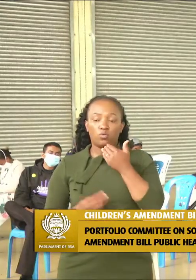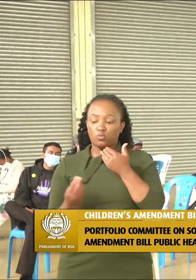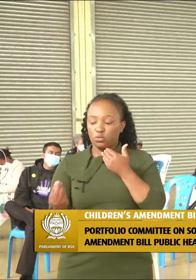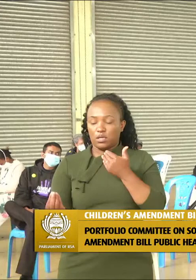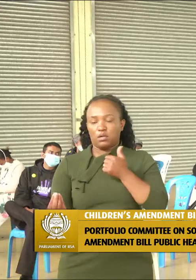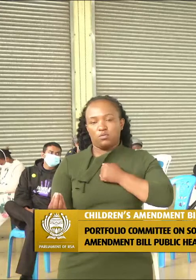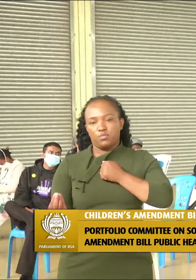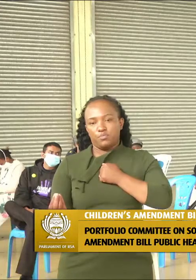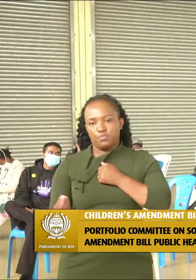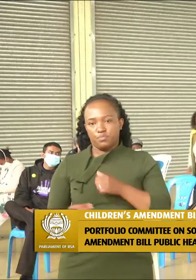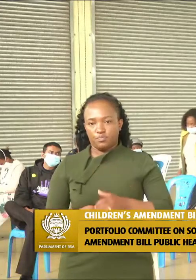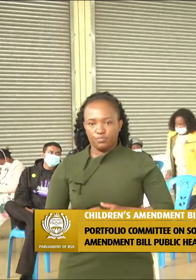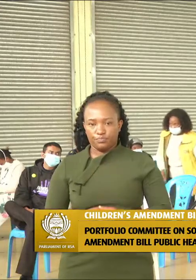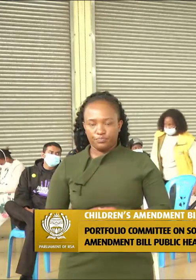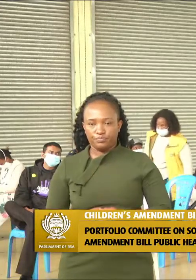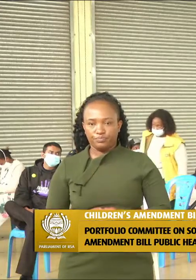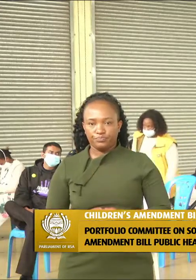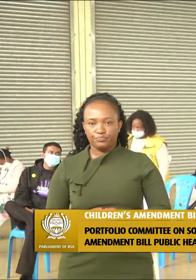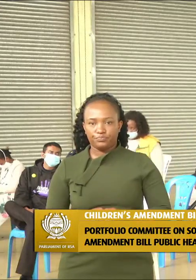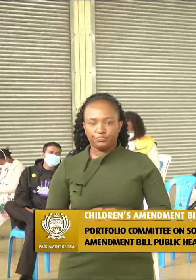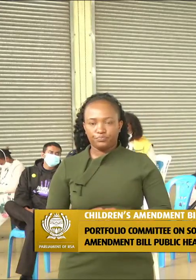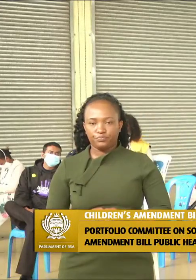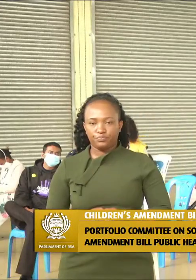nje kuzuze ingane yami.